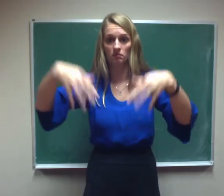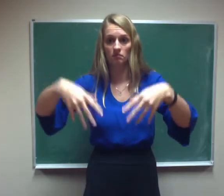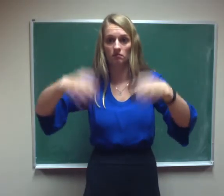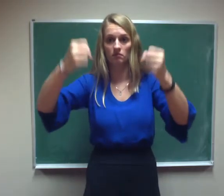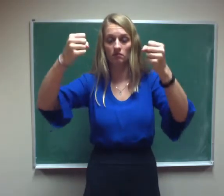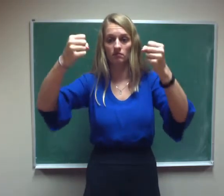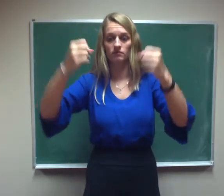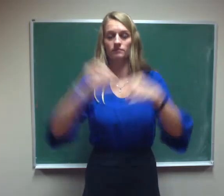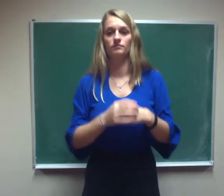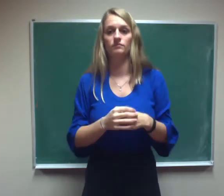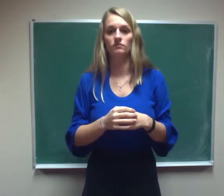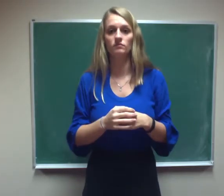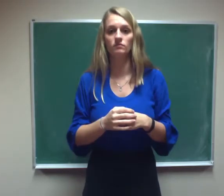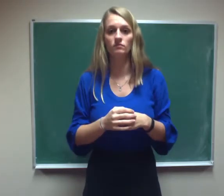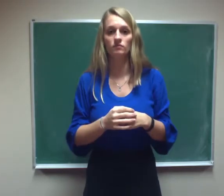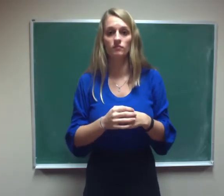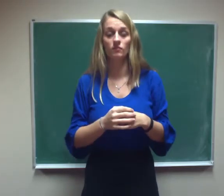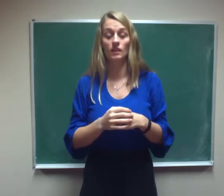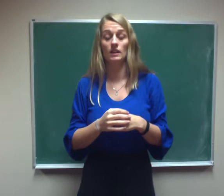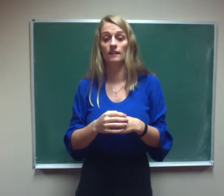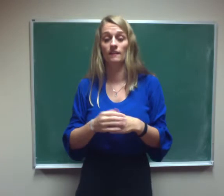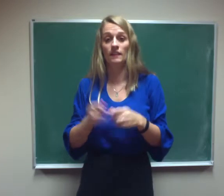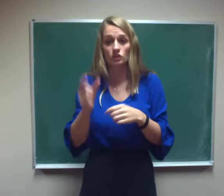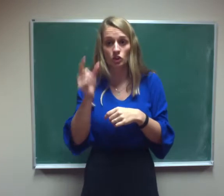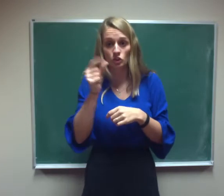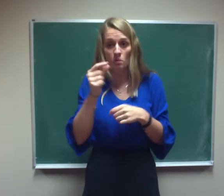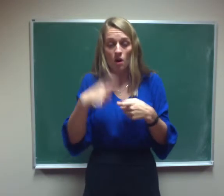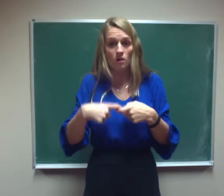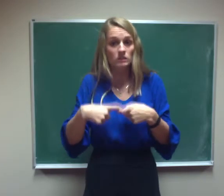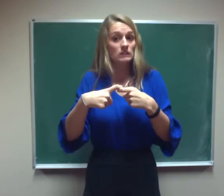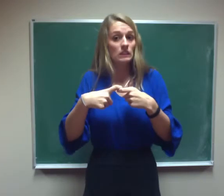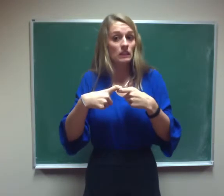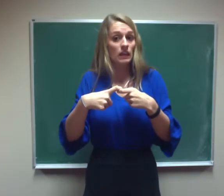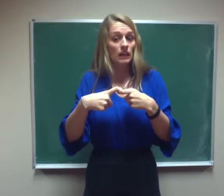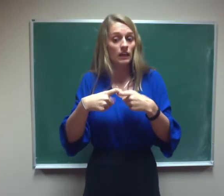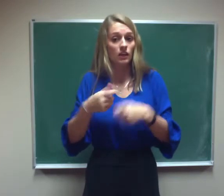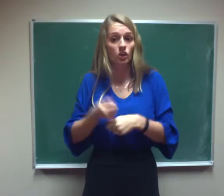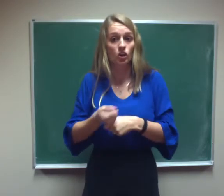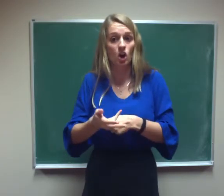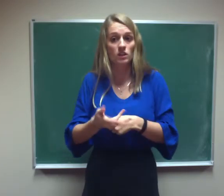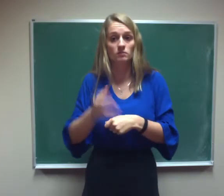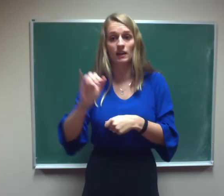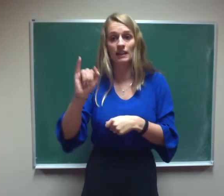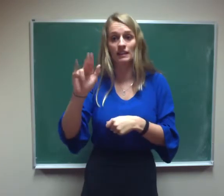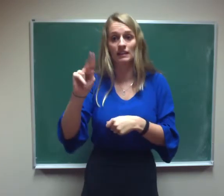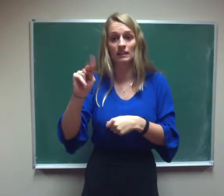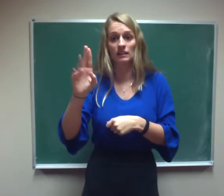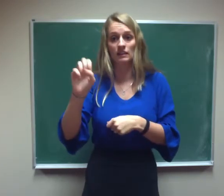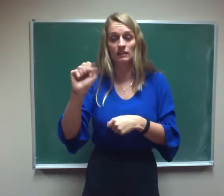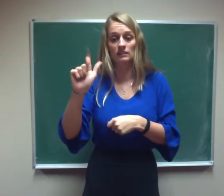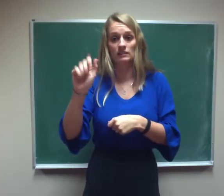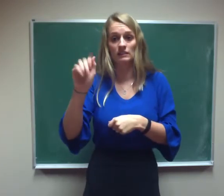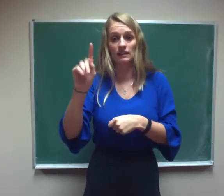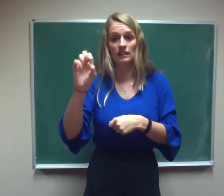later, a small delay occurs, and this delay is going to be caused by insulating material. It's going to be most effective to have the heart